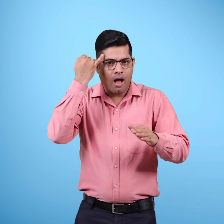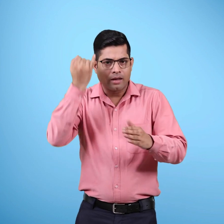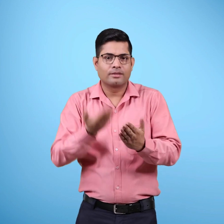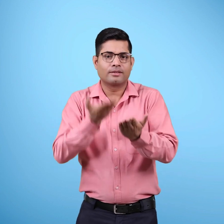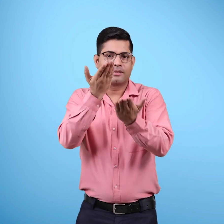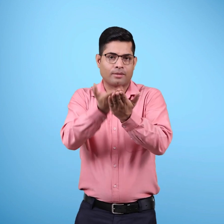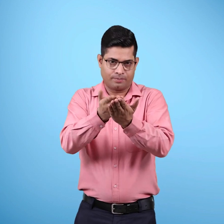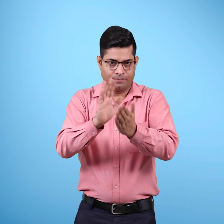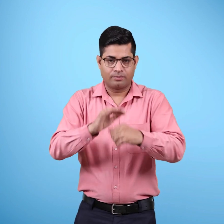Suggestion: